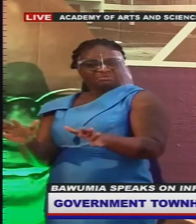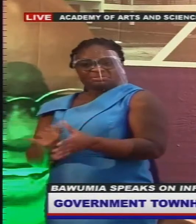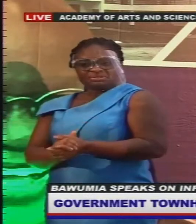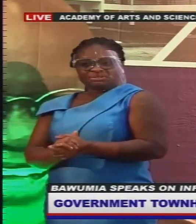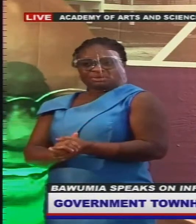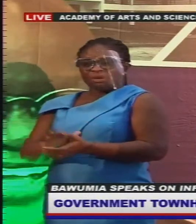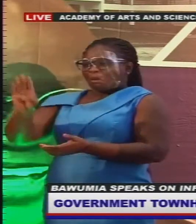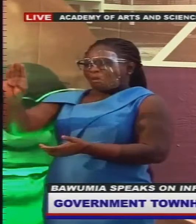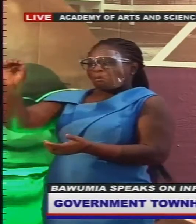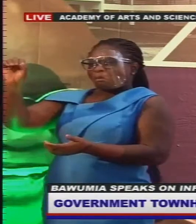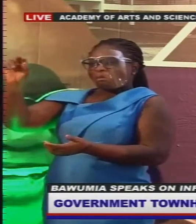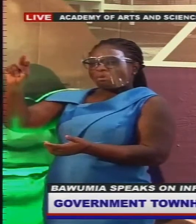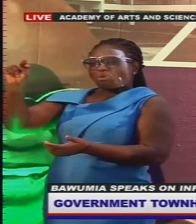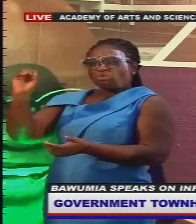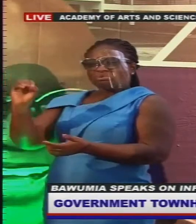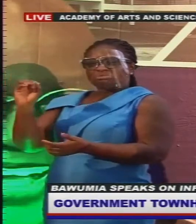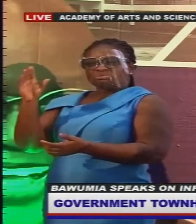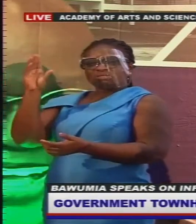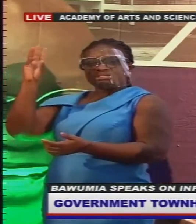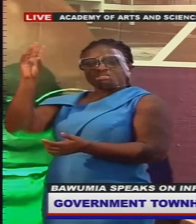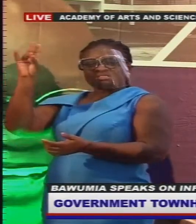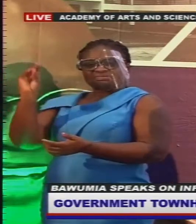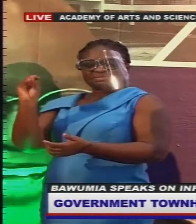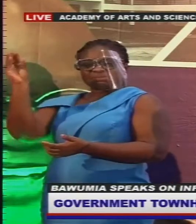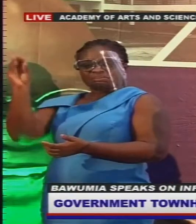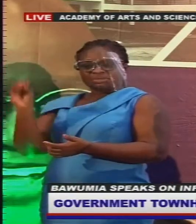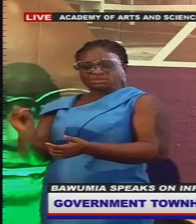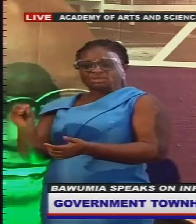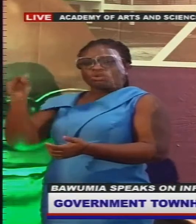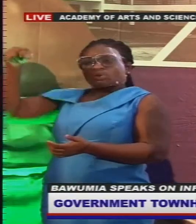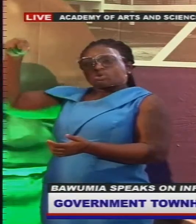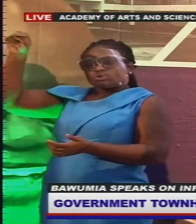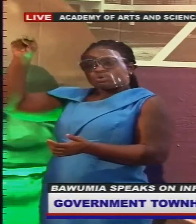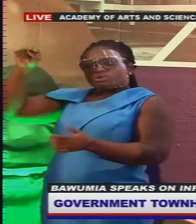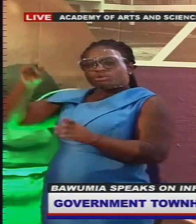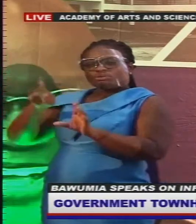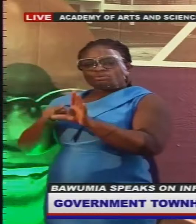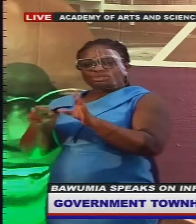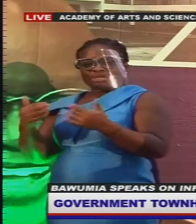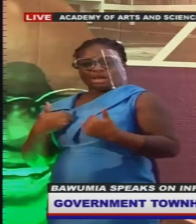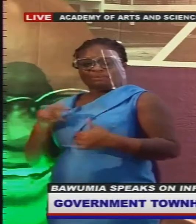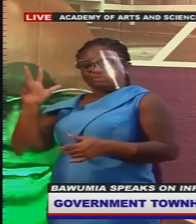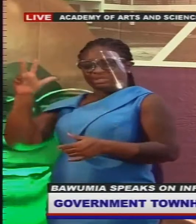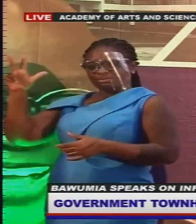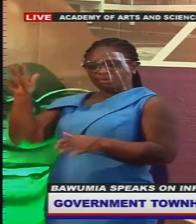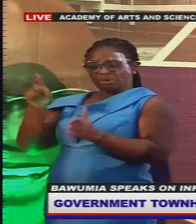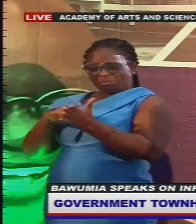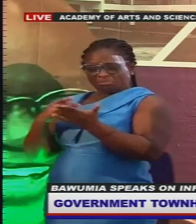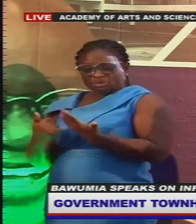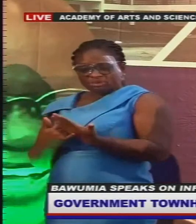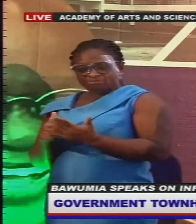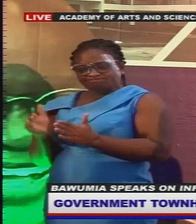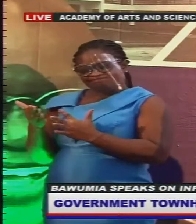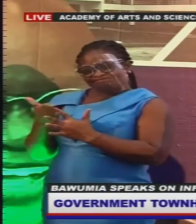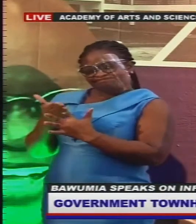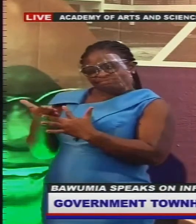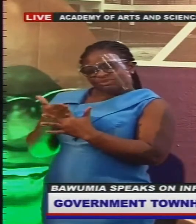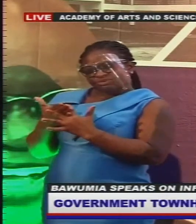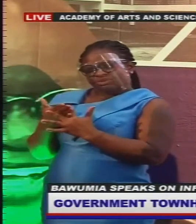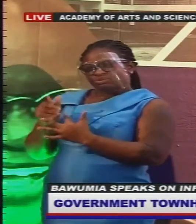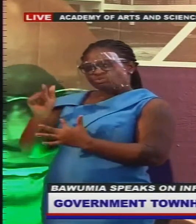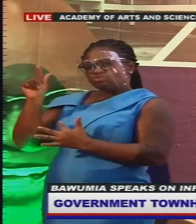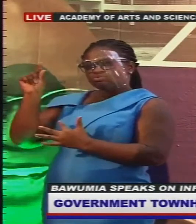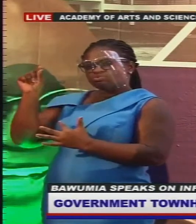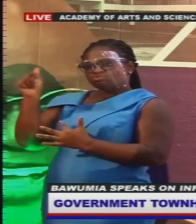Brong, again, 70% complete. And Northern region, they have 3 projects going, between 21